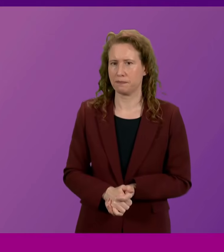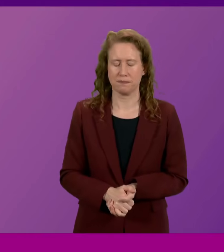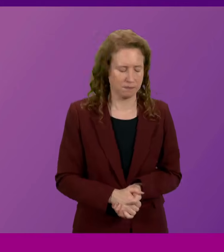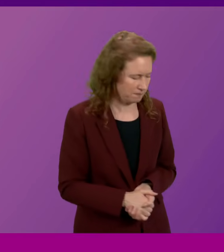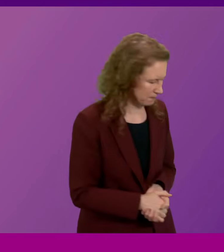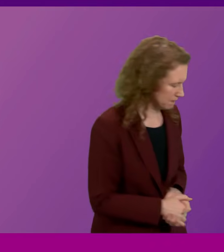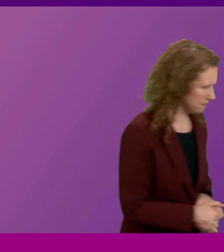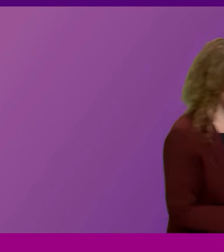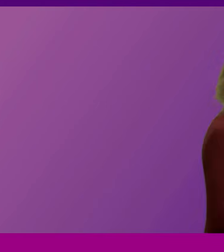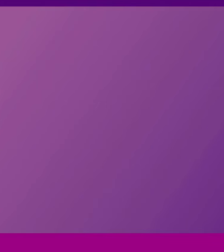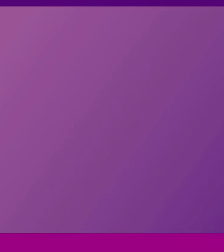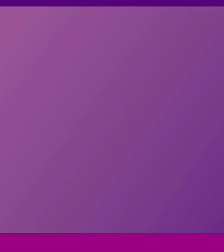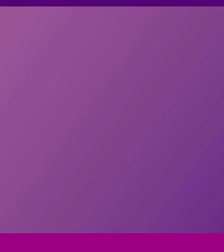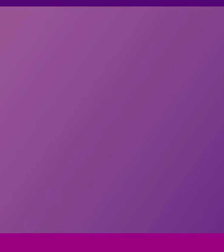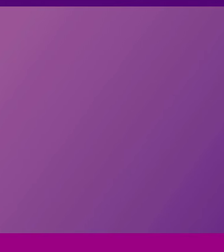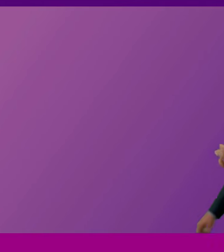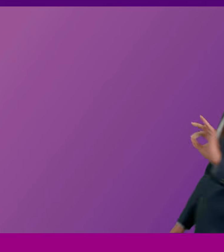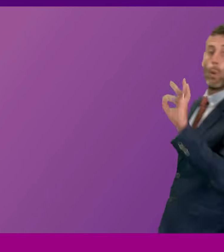Question number 4, Audrey Nicholl.